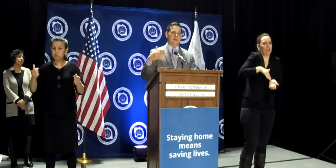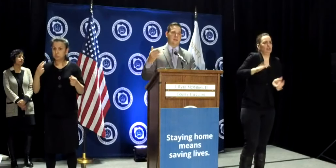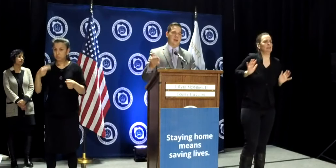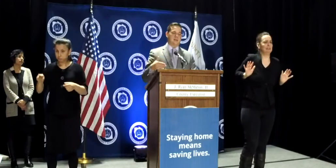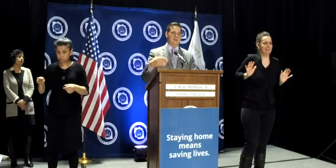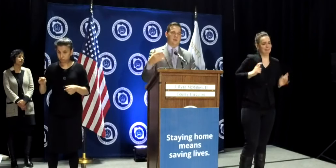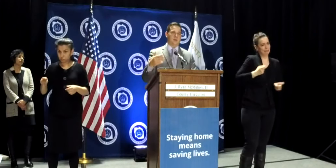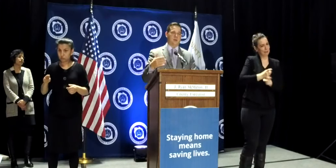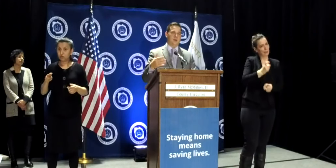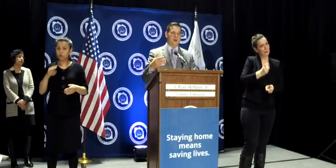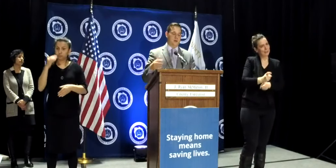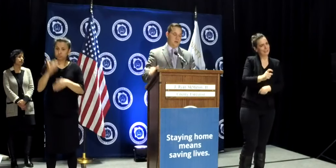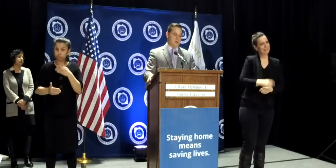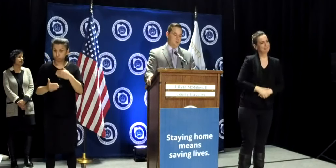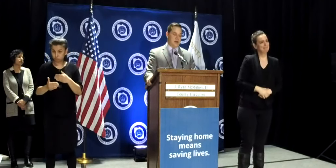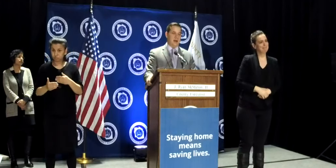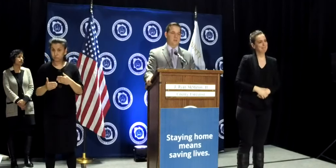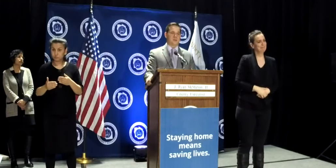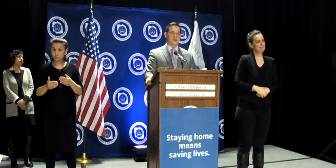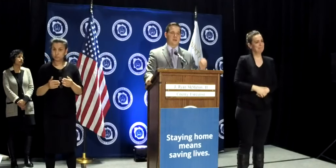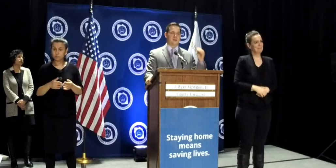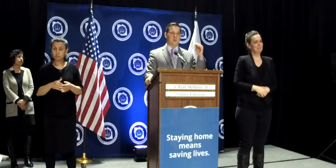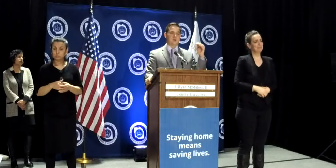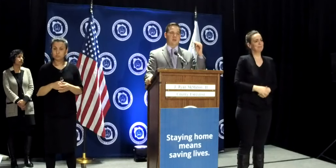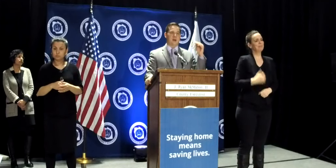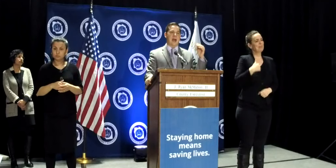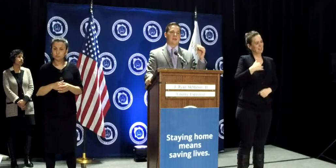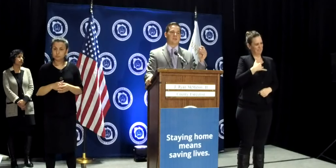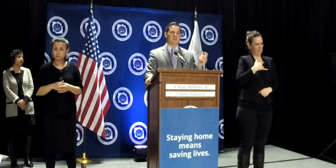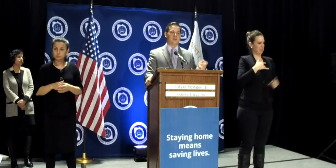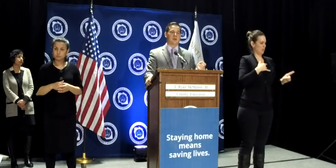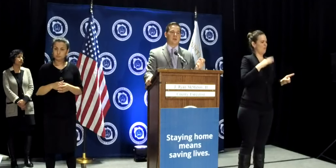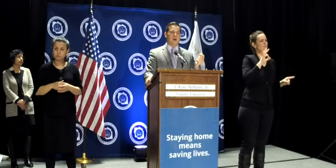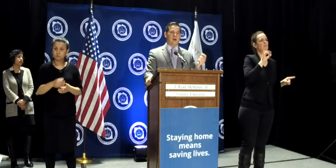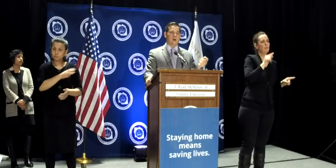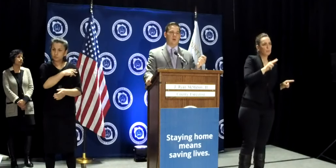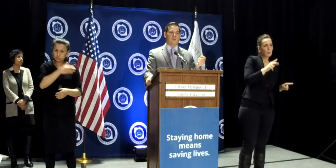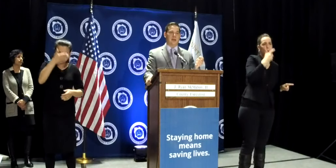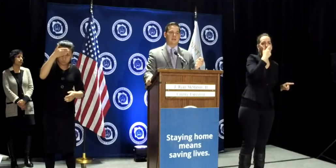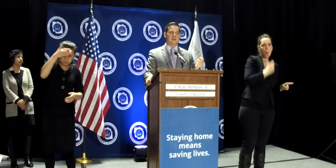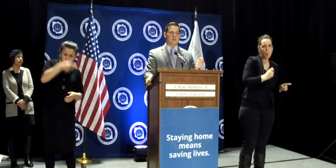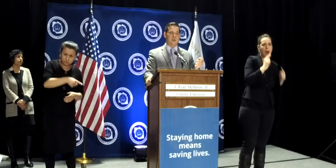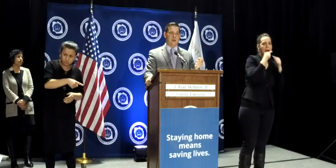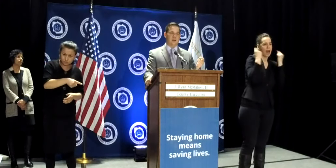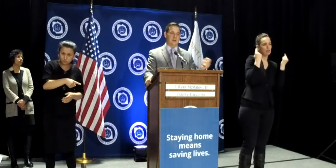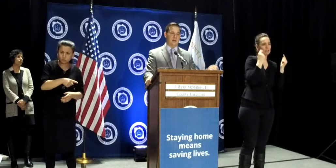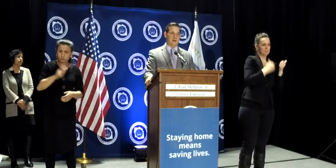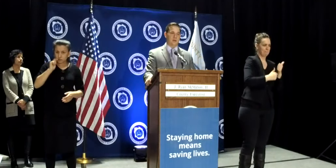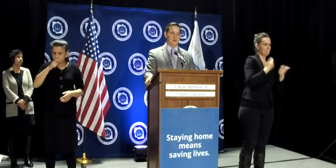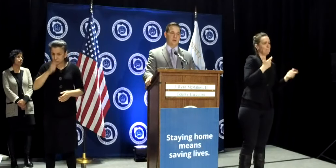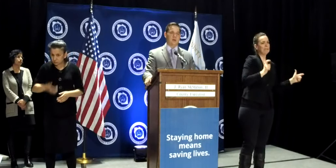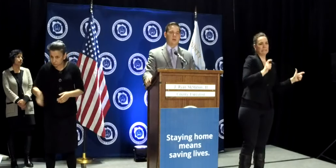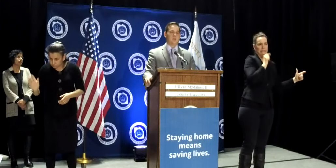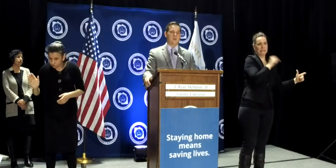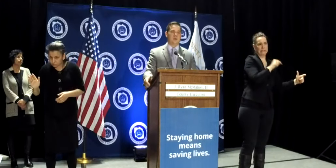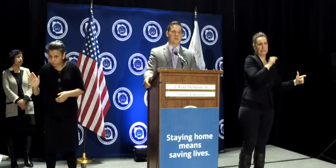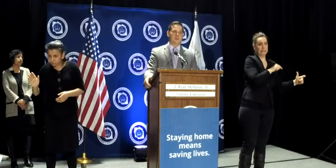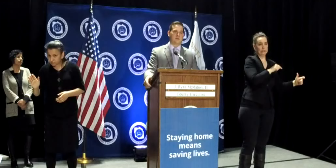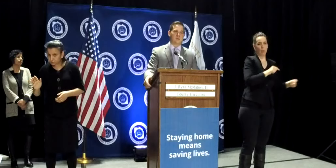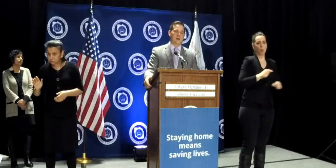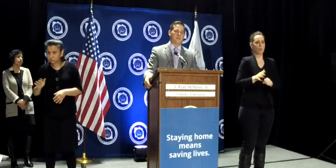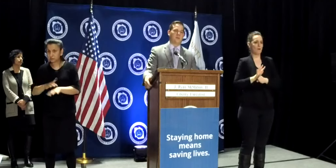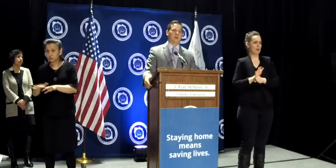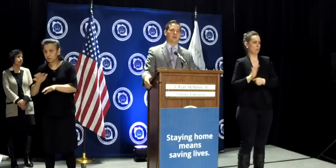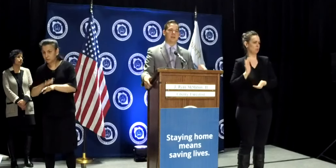and that the tests that are being done, there's a higher percentage of those that are actually COVID-19 related than earlier,